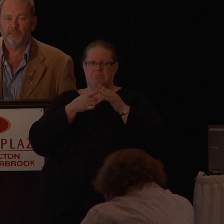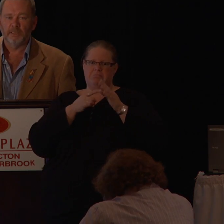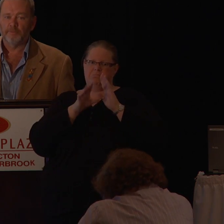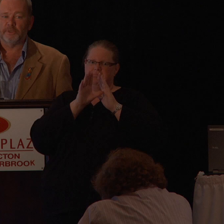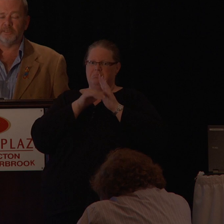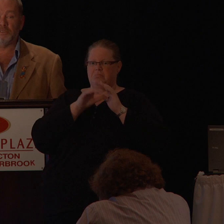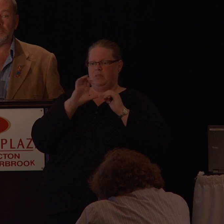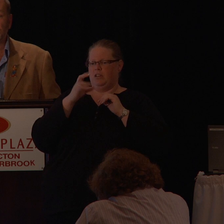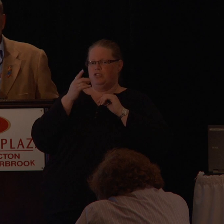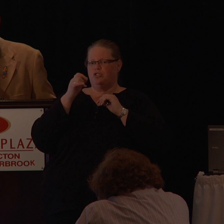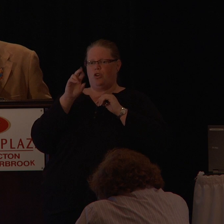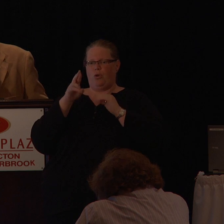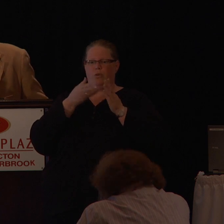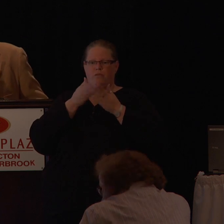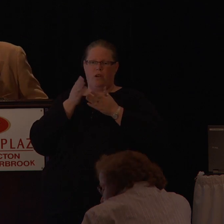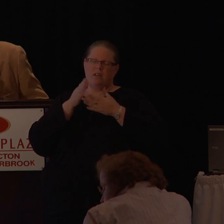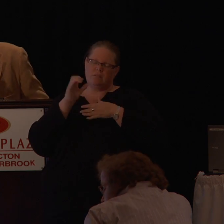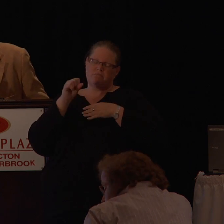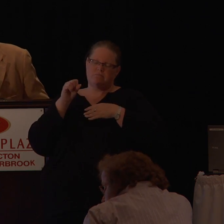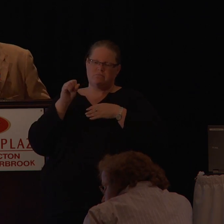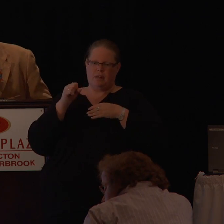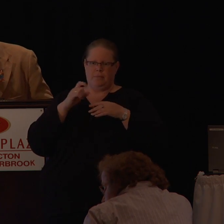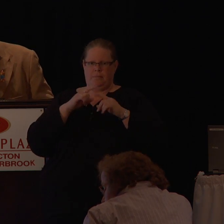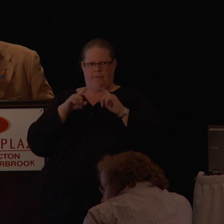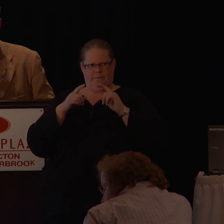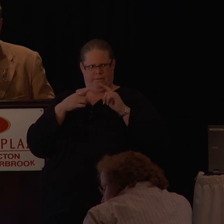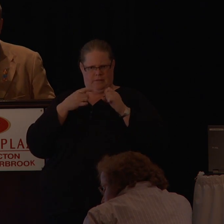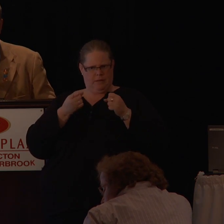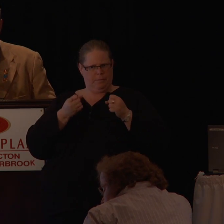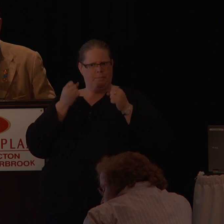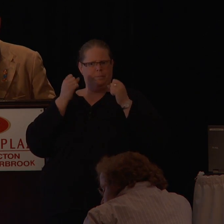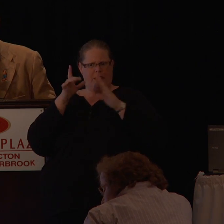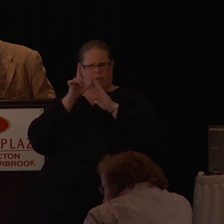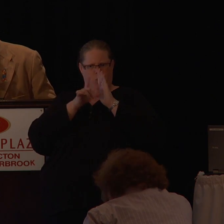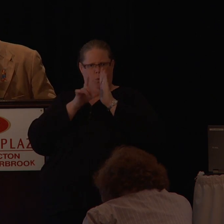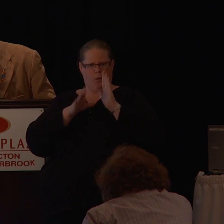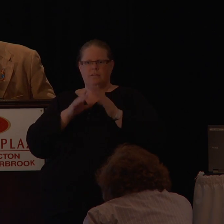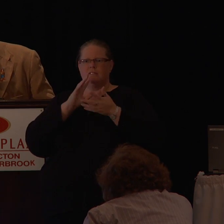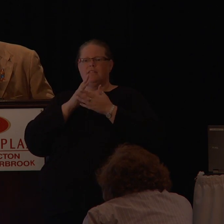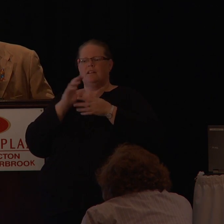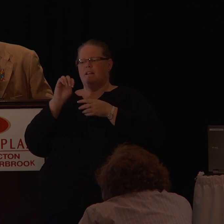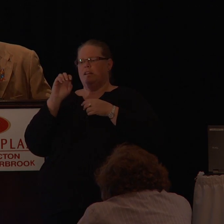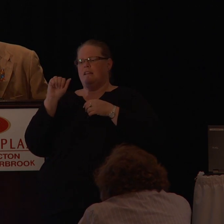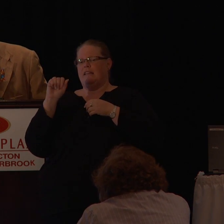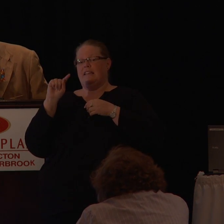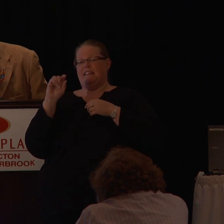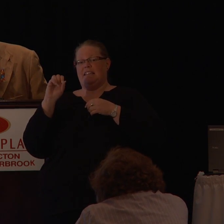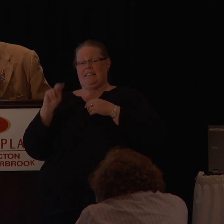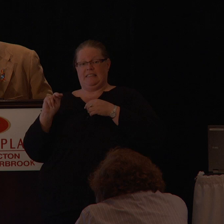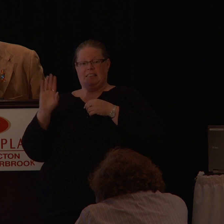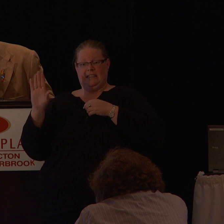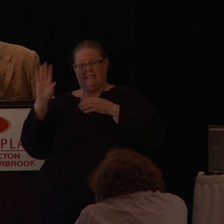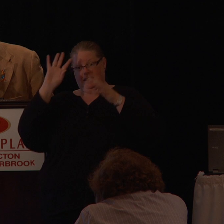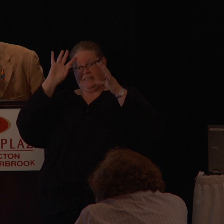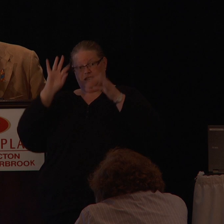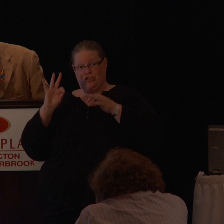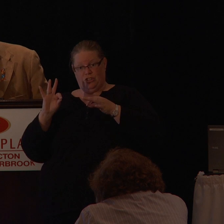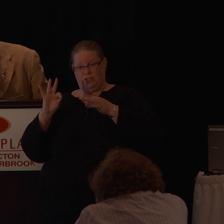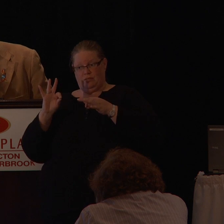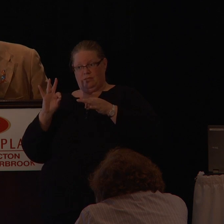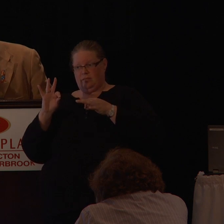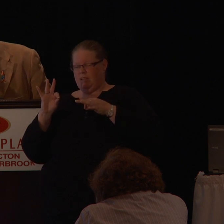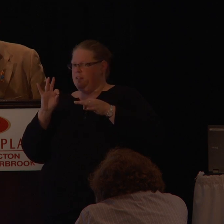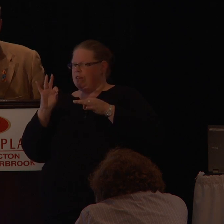Rights, but I think there's been a couple of very learned lawyers comment on the Eaton case, because the Eaton case doesn't support the